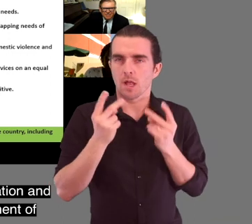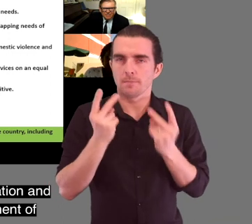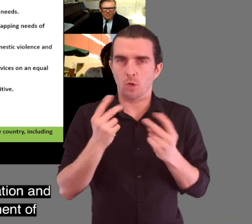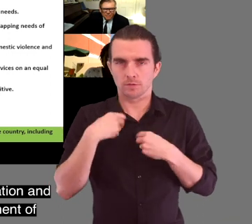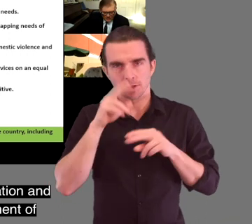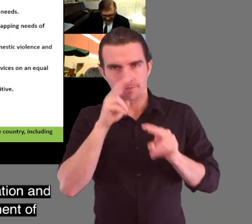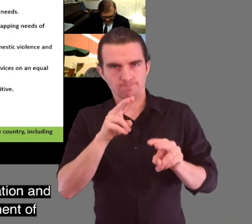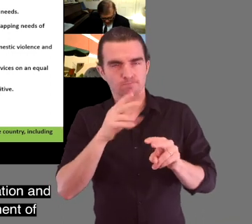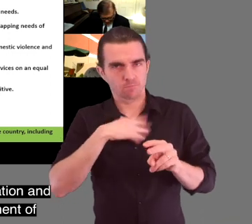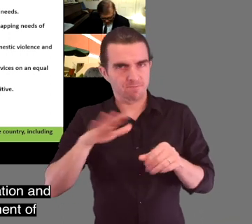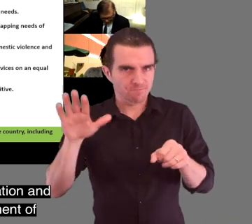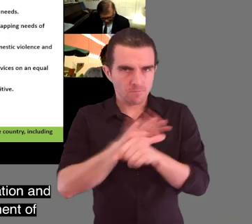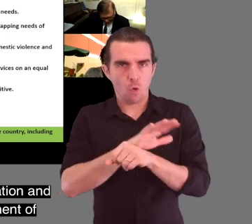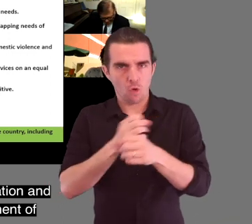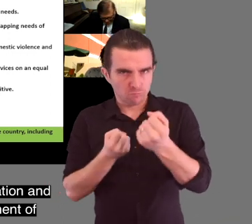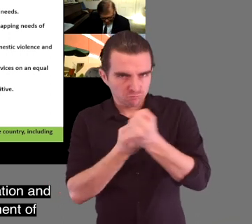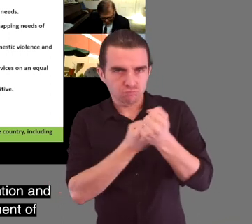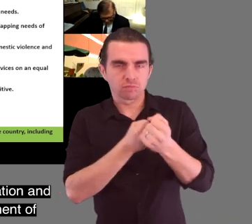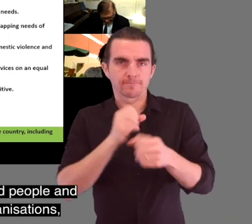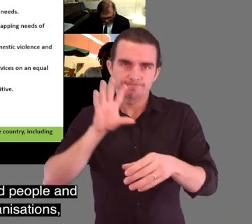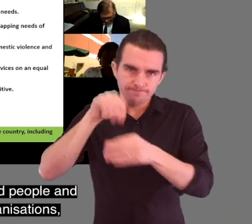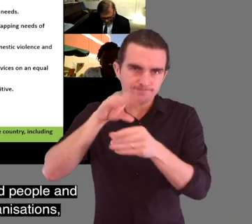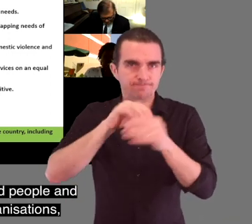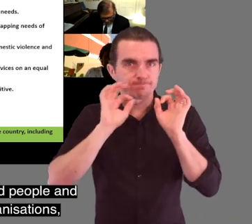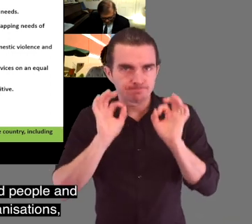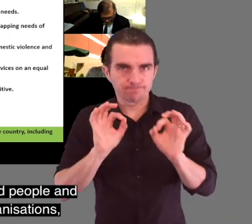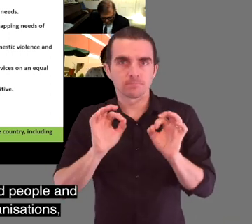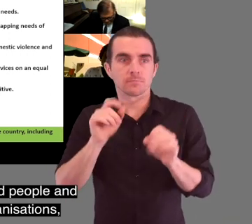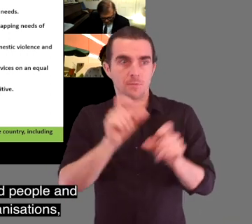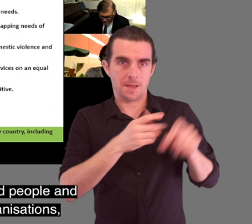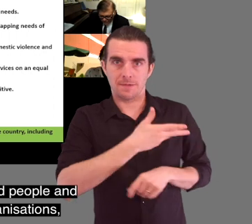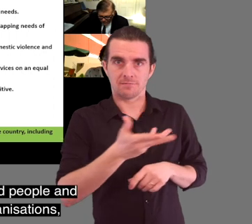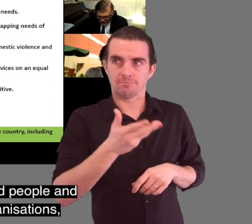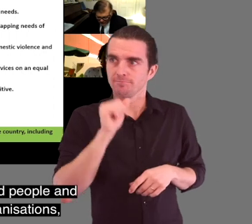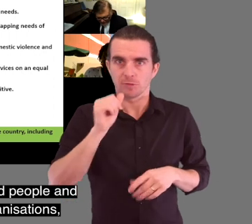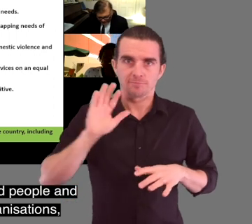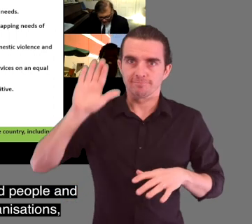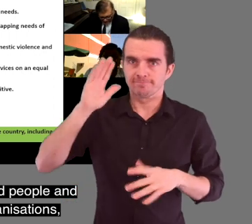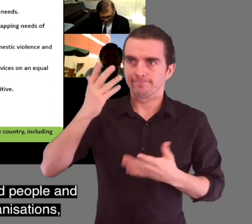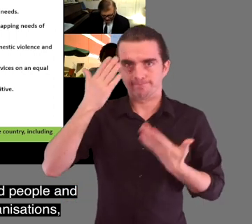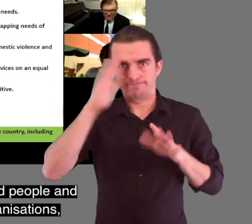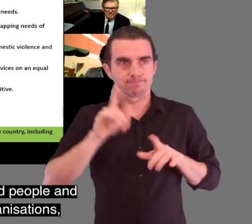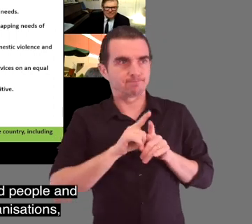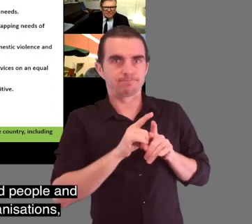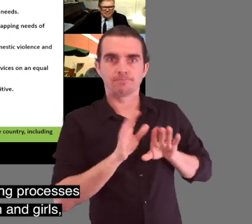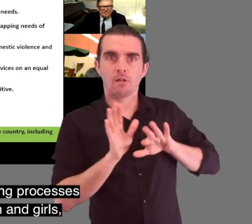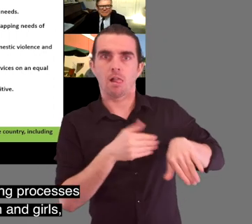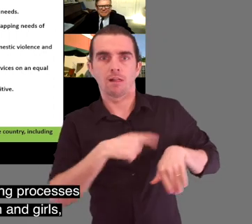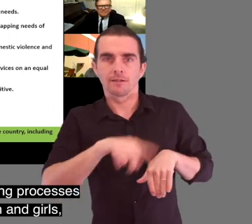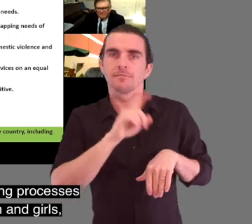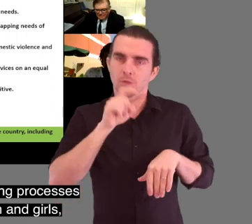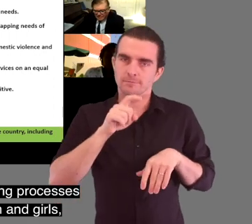guarantee full participation and meaningful involvement of underrepresented disabled people and their representative organization